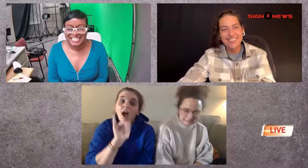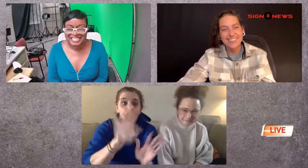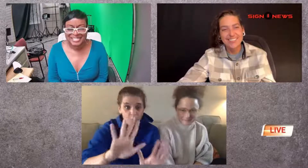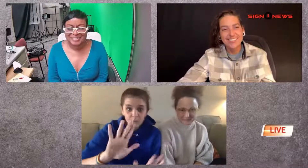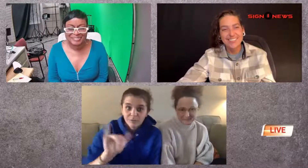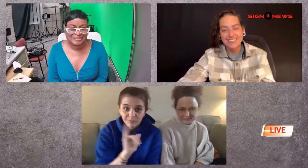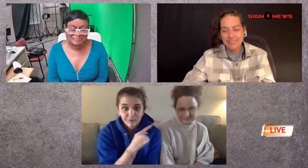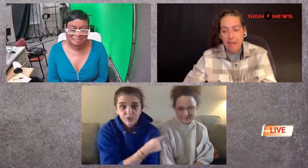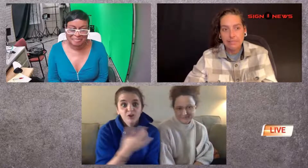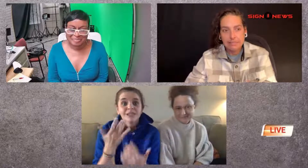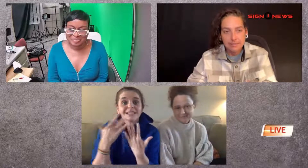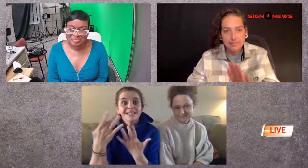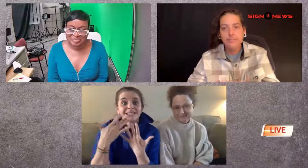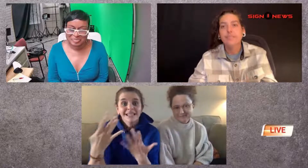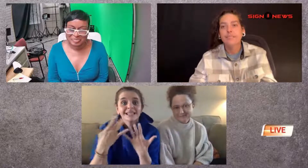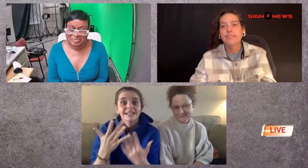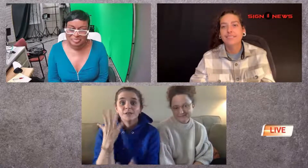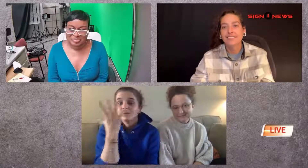That's a good one.